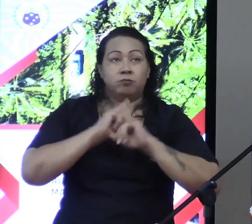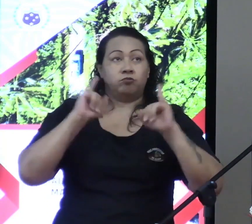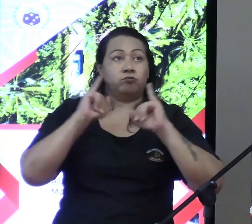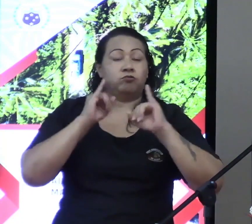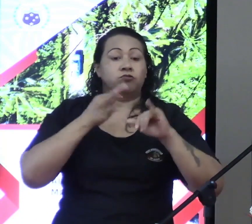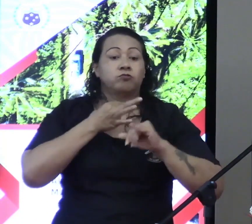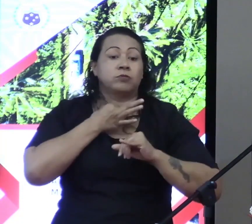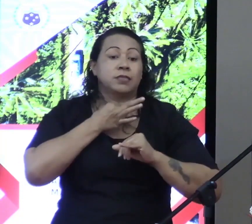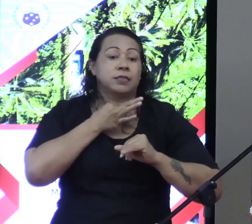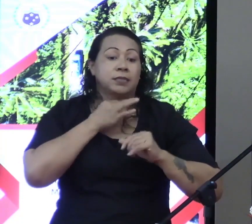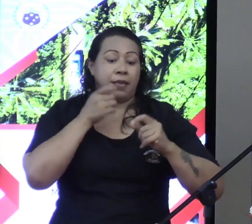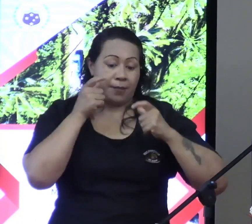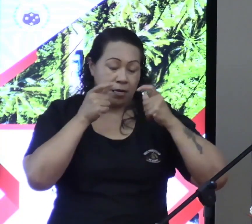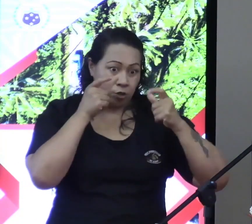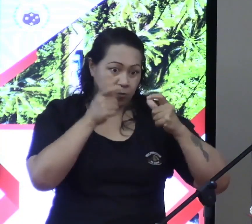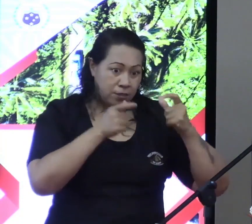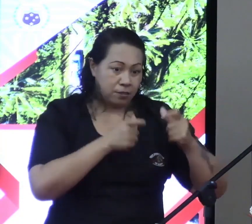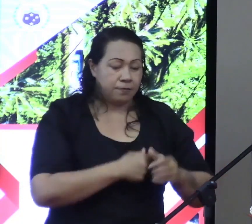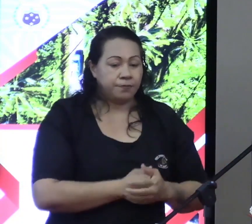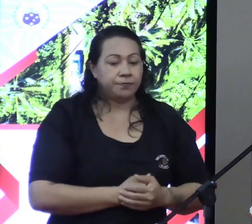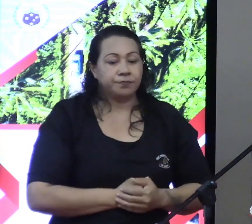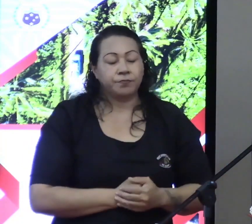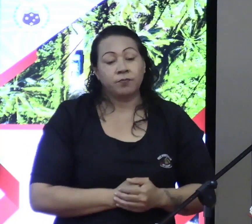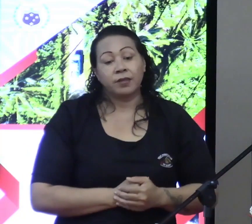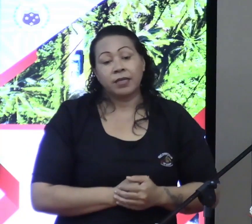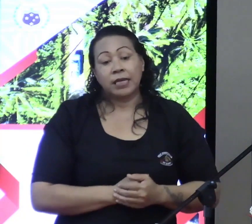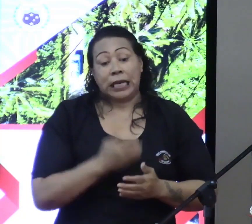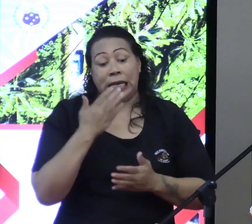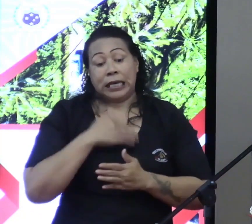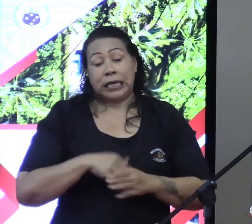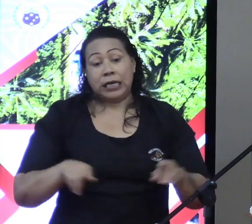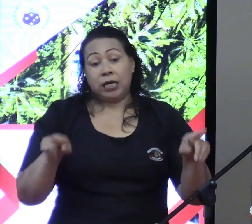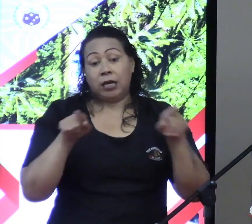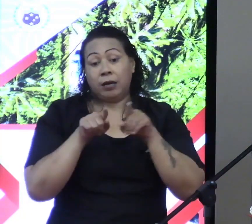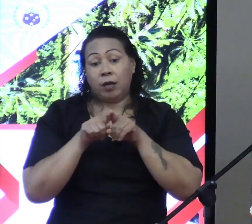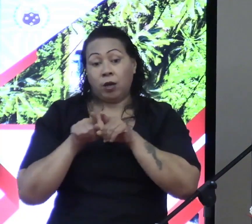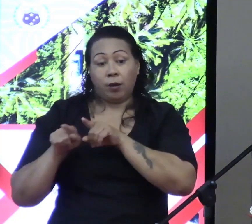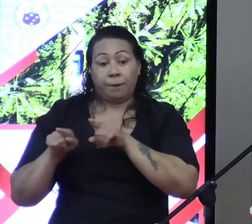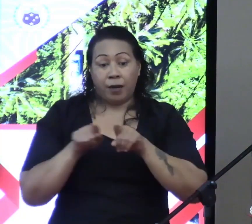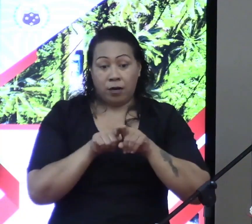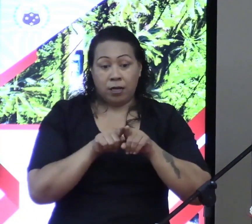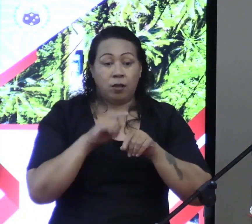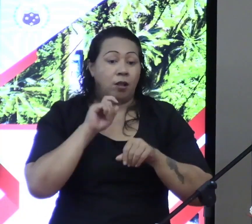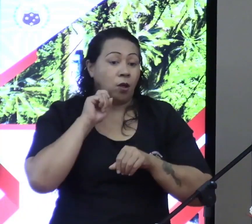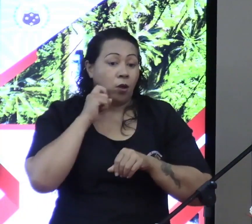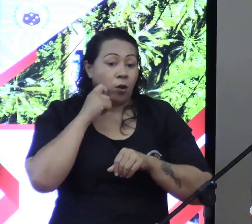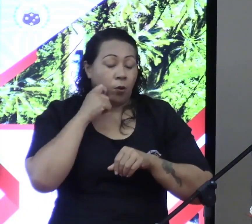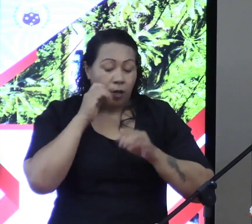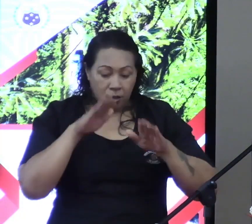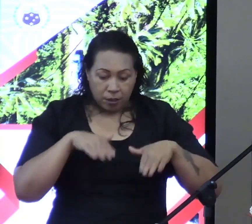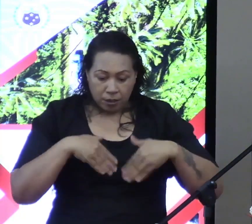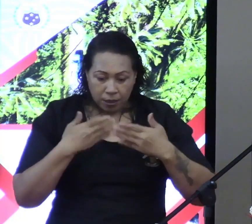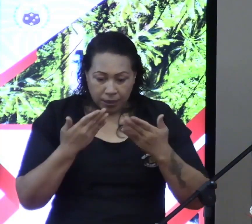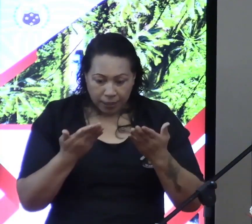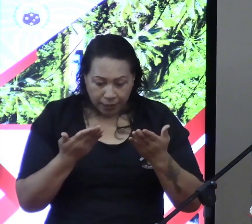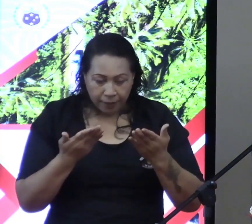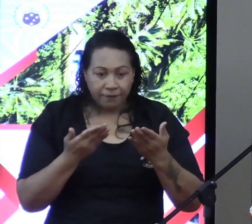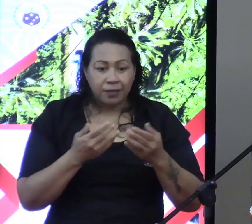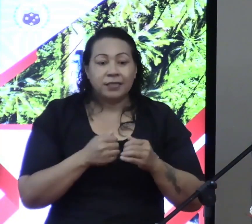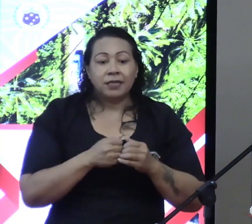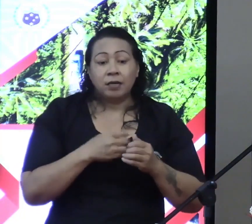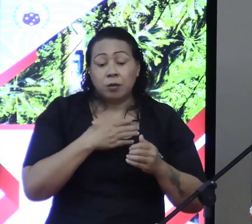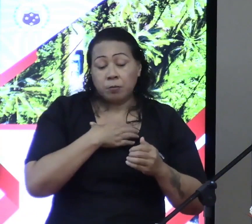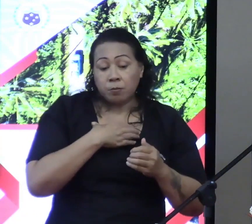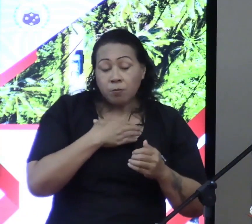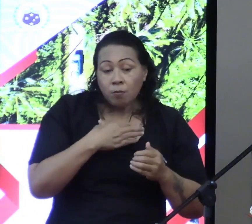risk management. In parallel, we will invest in affordable, resilient,